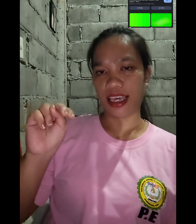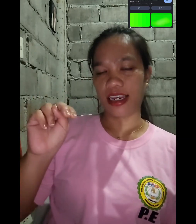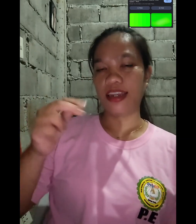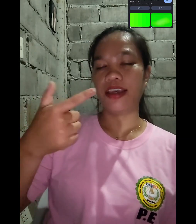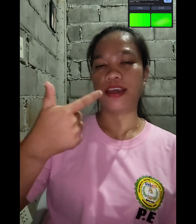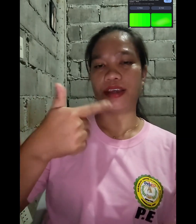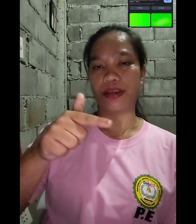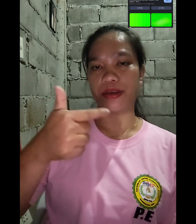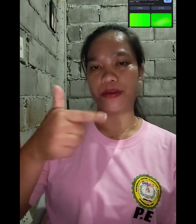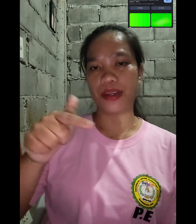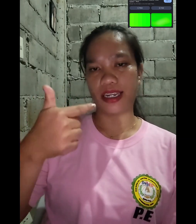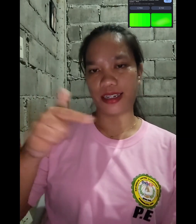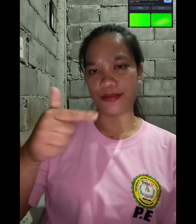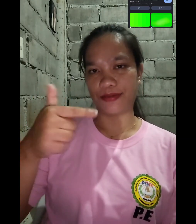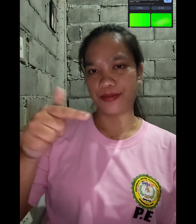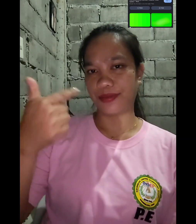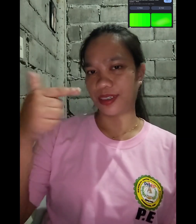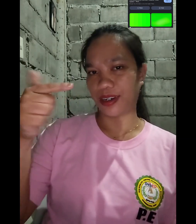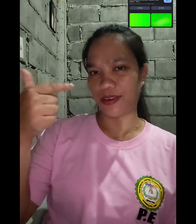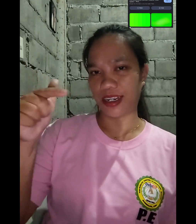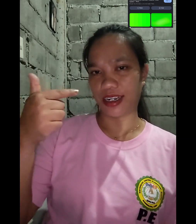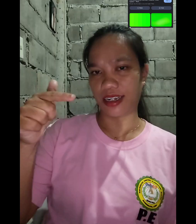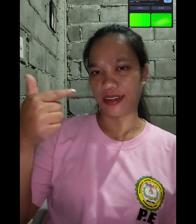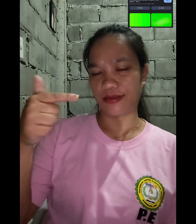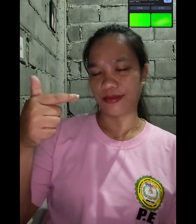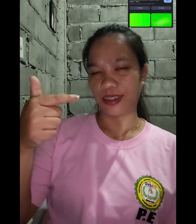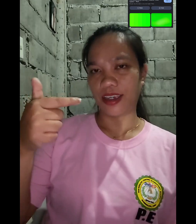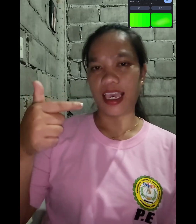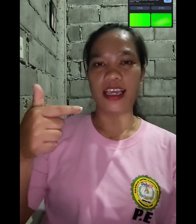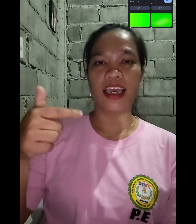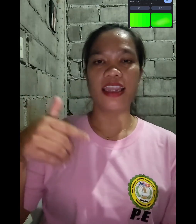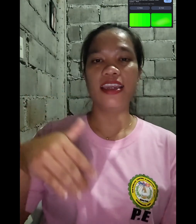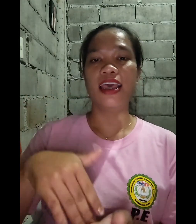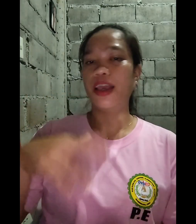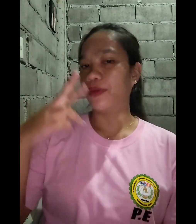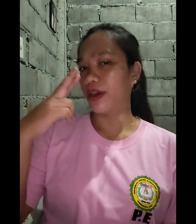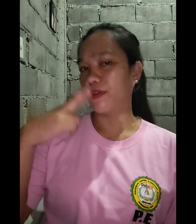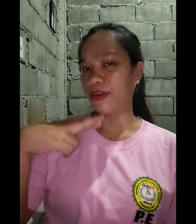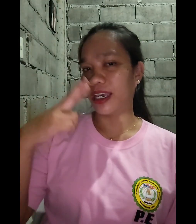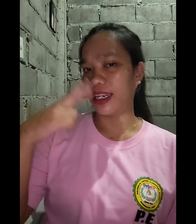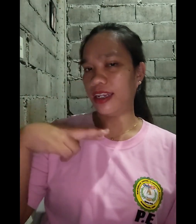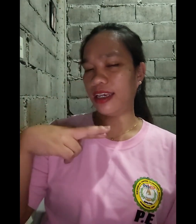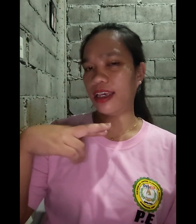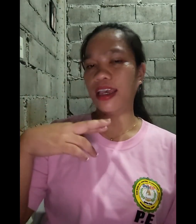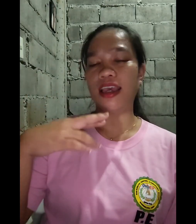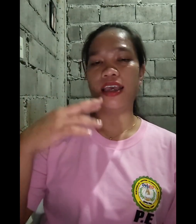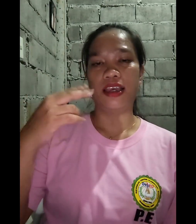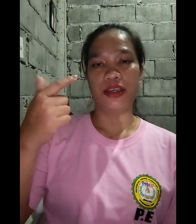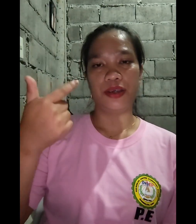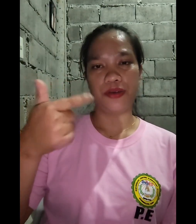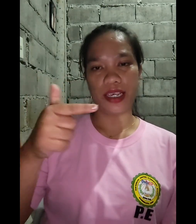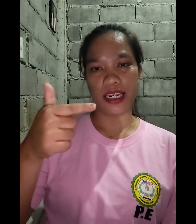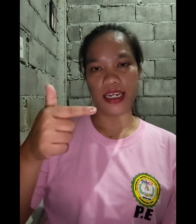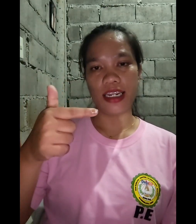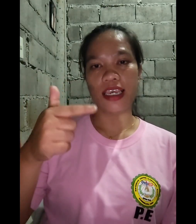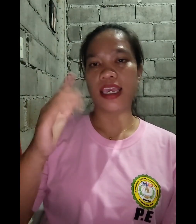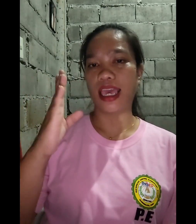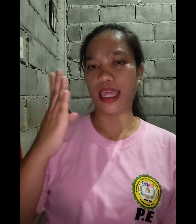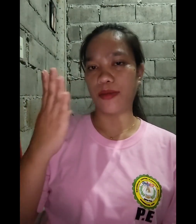G-R-E-E-N, green. Green. Again, we have red, green, and